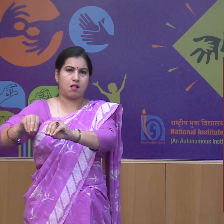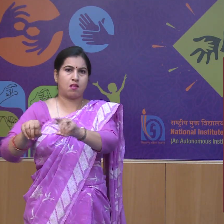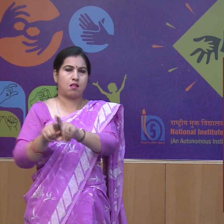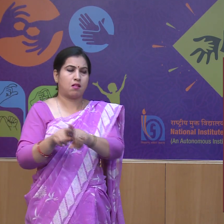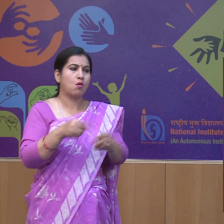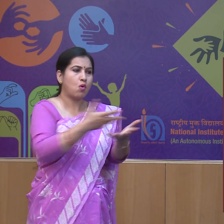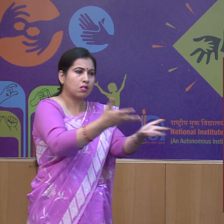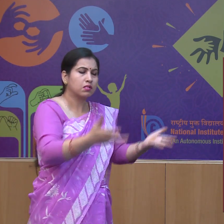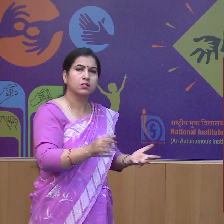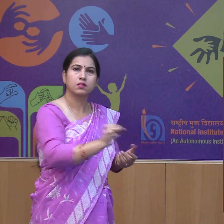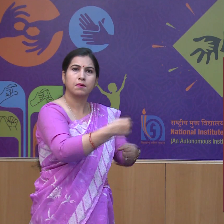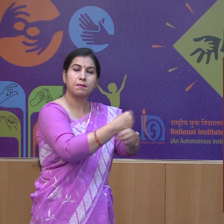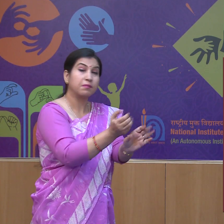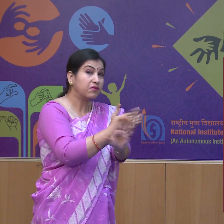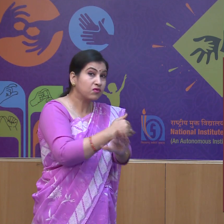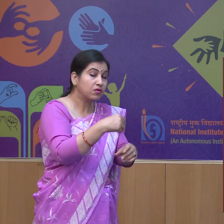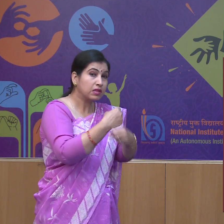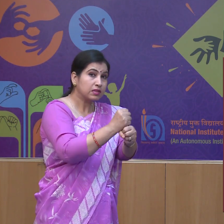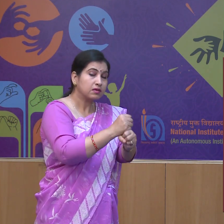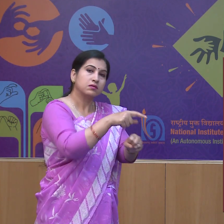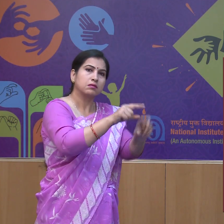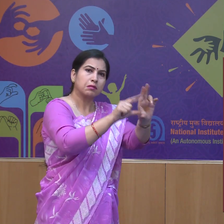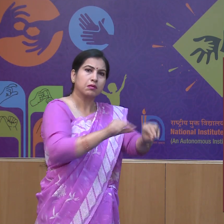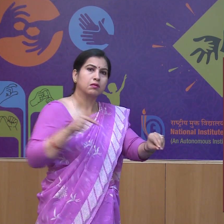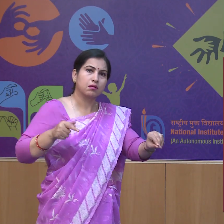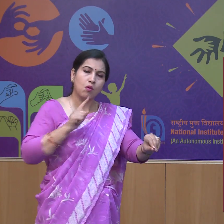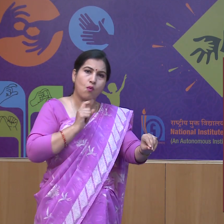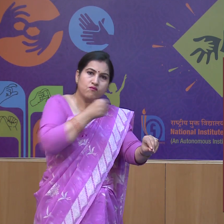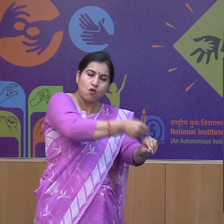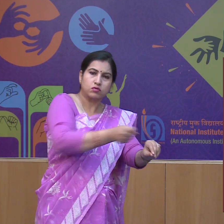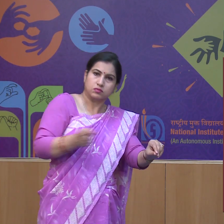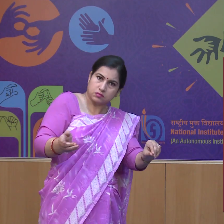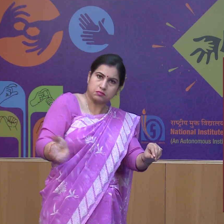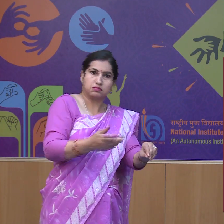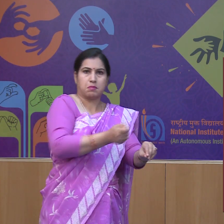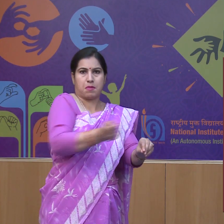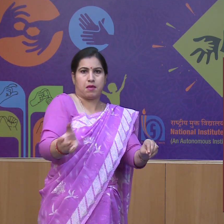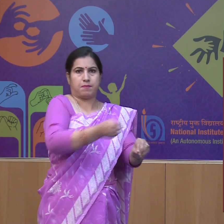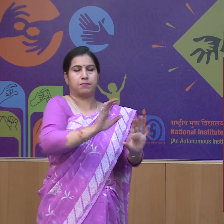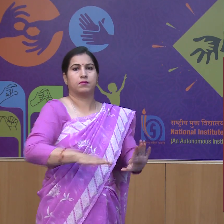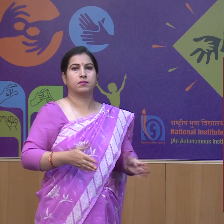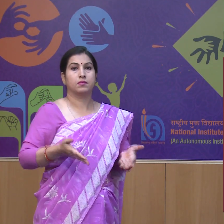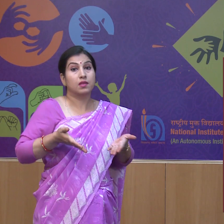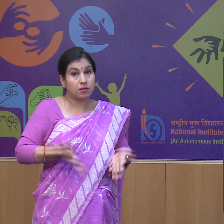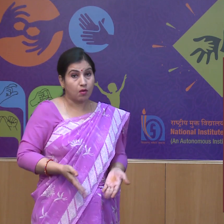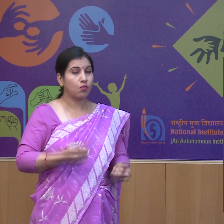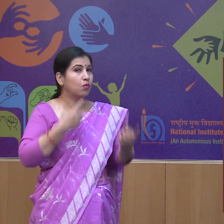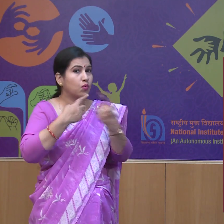decreased. Learners, now we